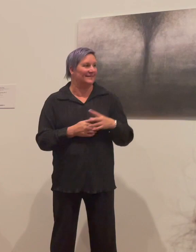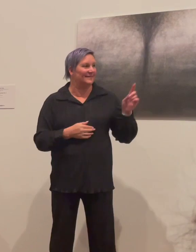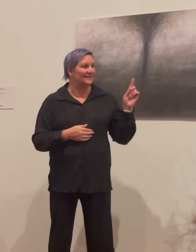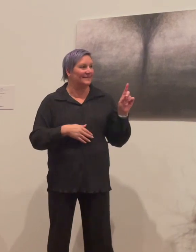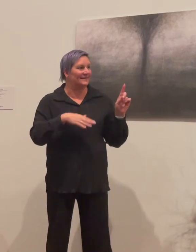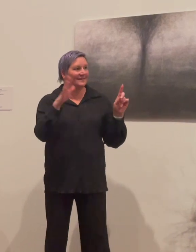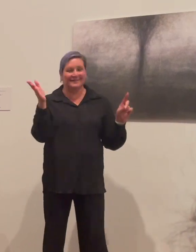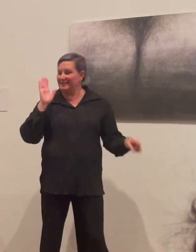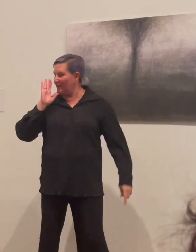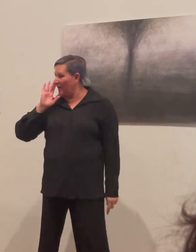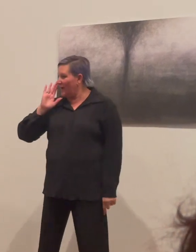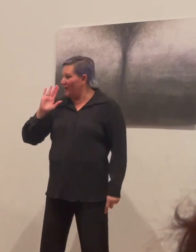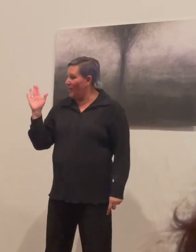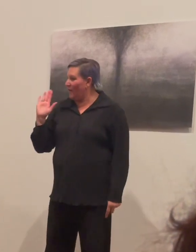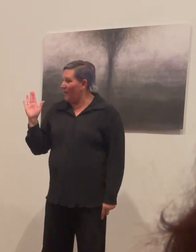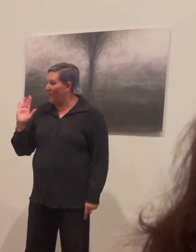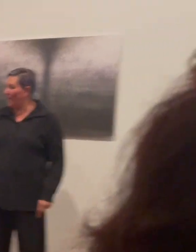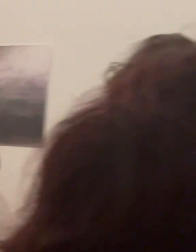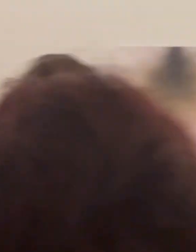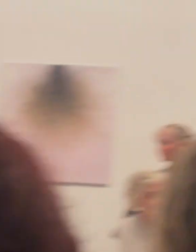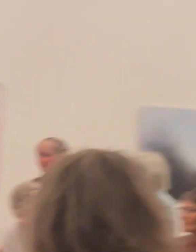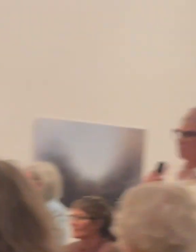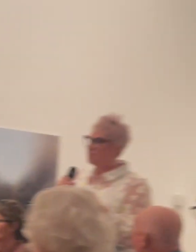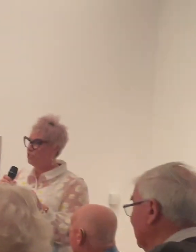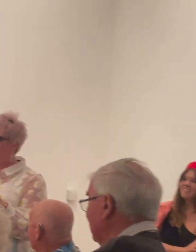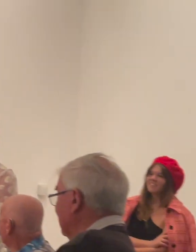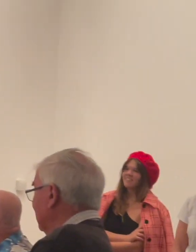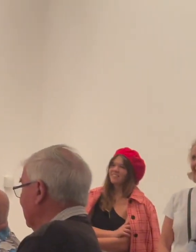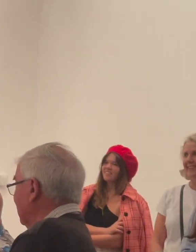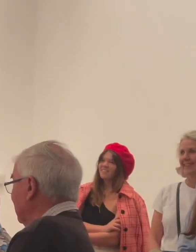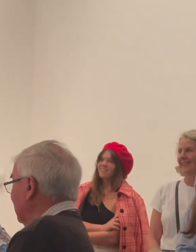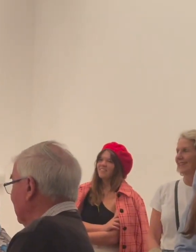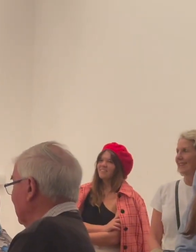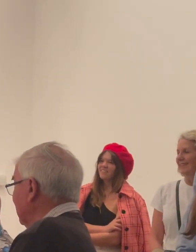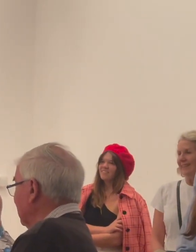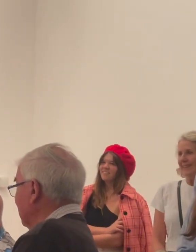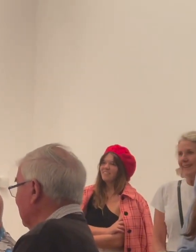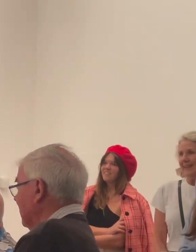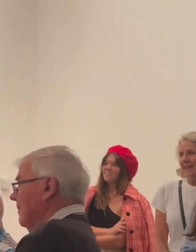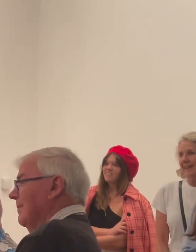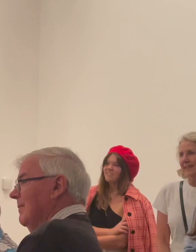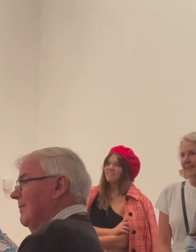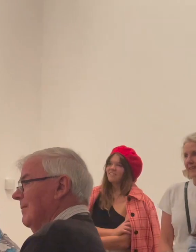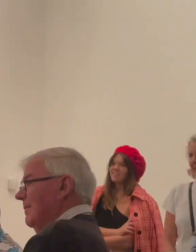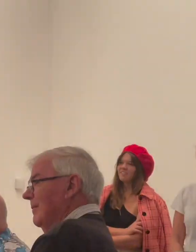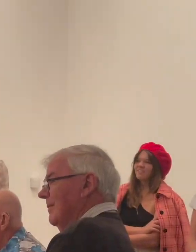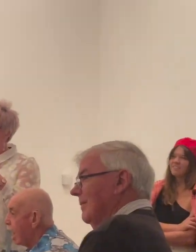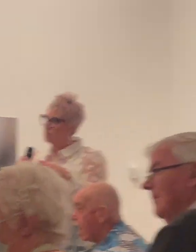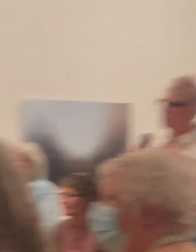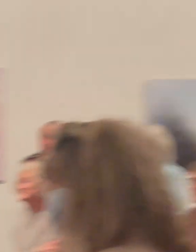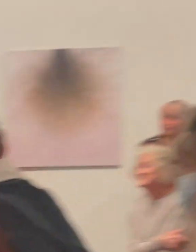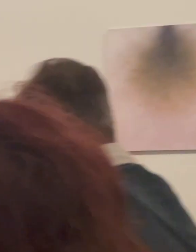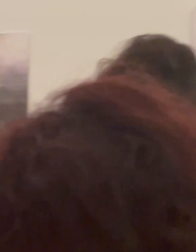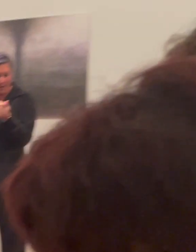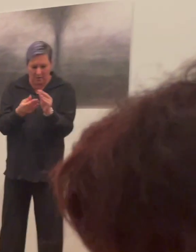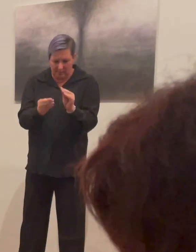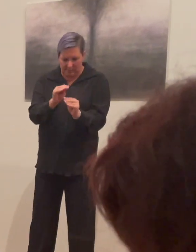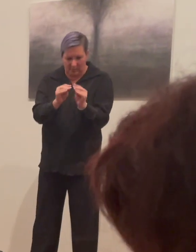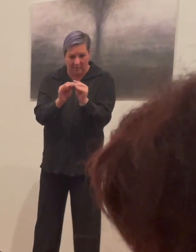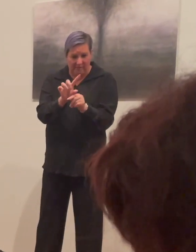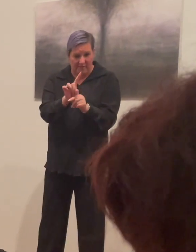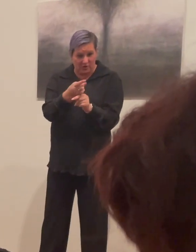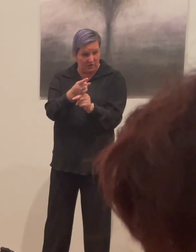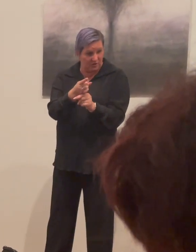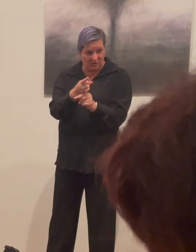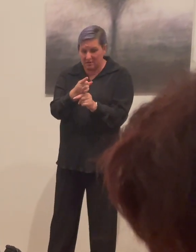Hi, I was just wondering again about the process. Did you say you made a paper sculpture first? I made a